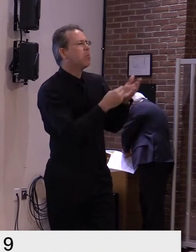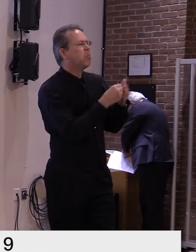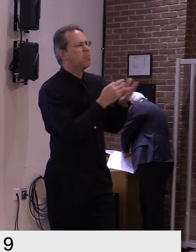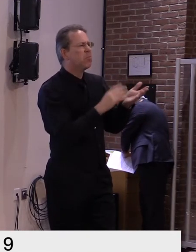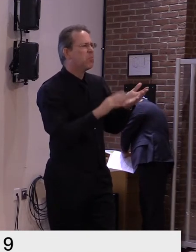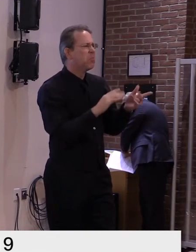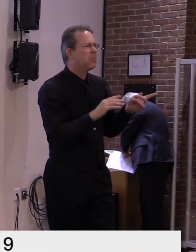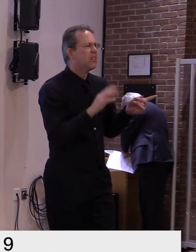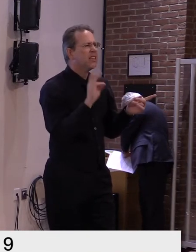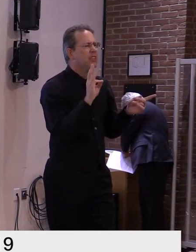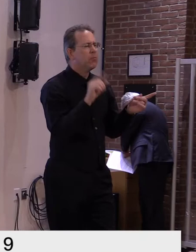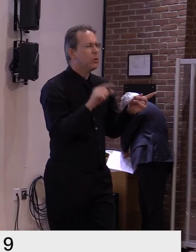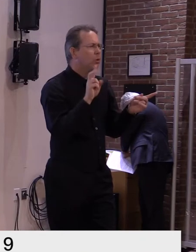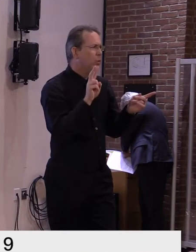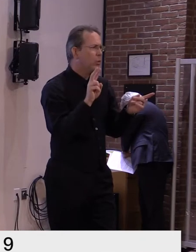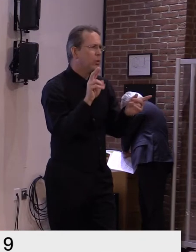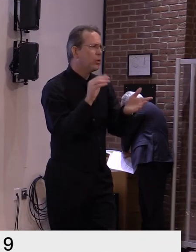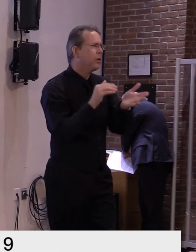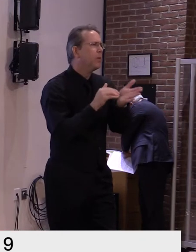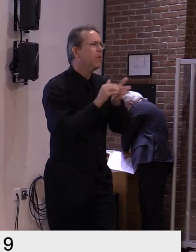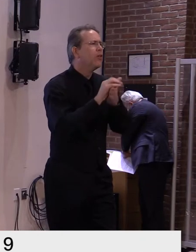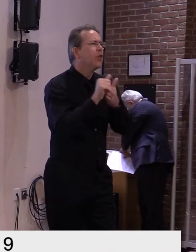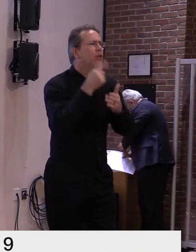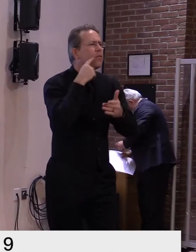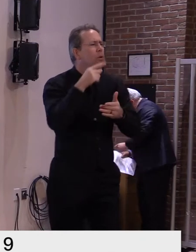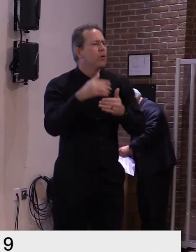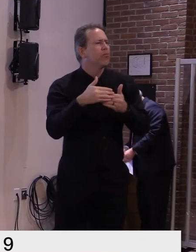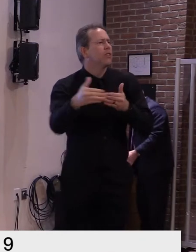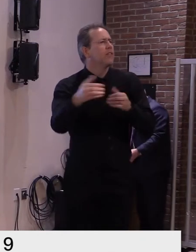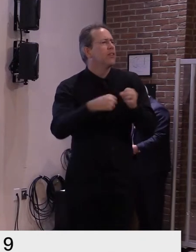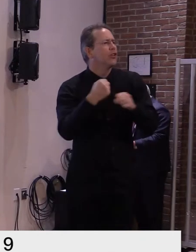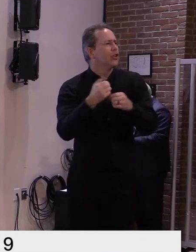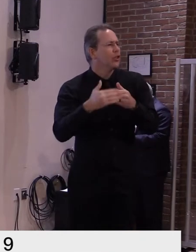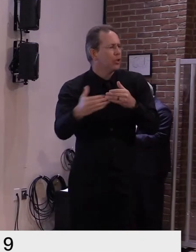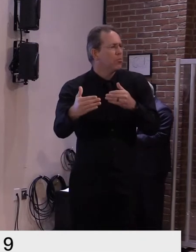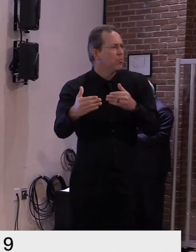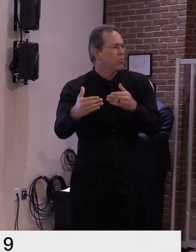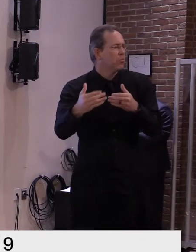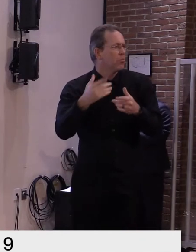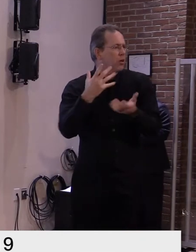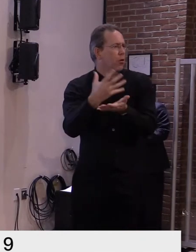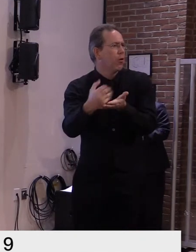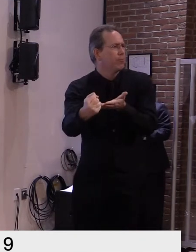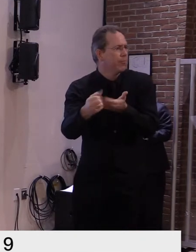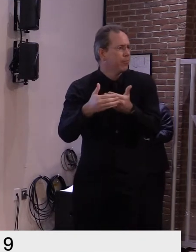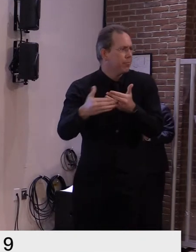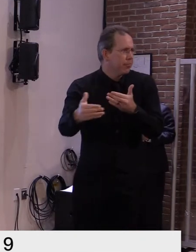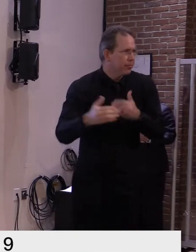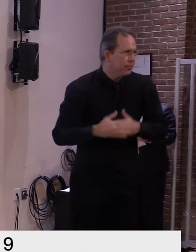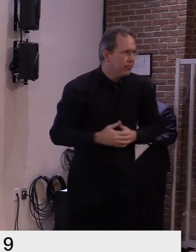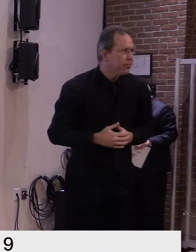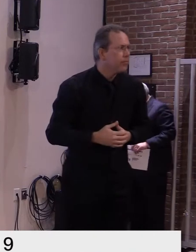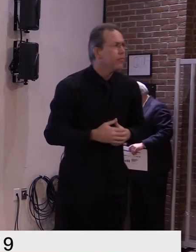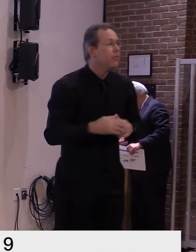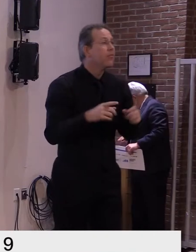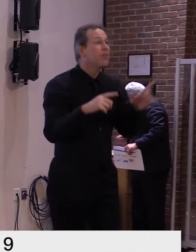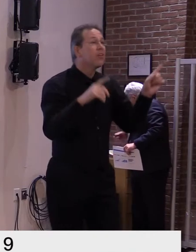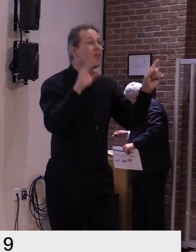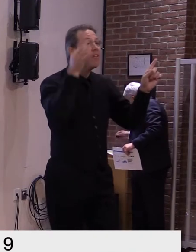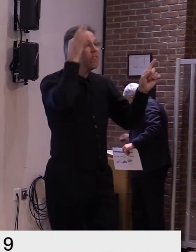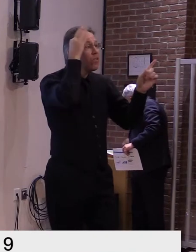GEER. And at this point, we're waiting to receive some additional guidance from the U.S. Department of Education on how to administer these